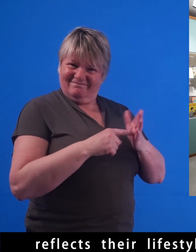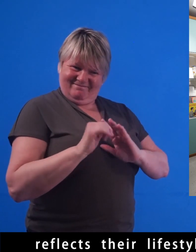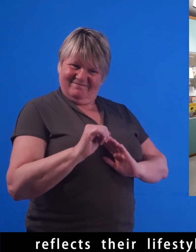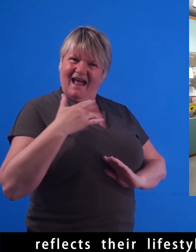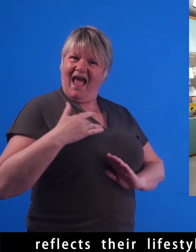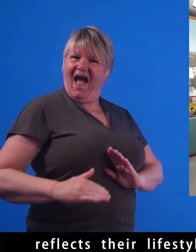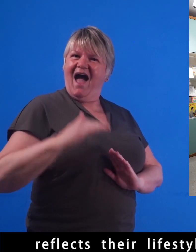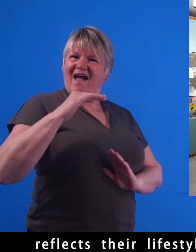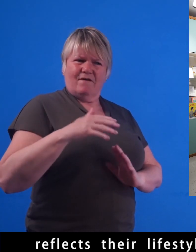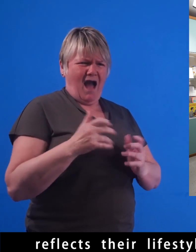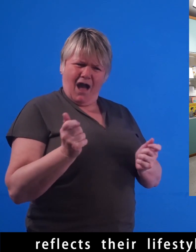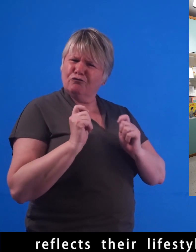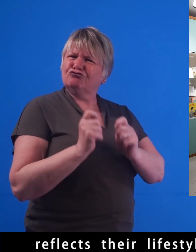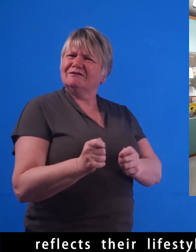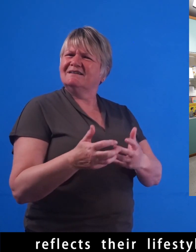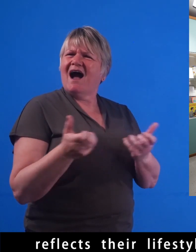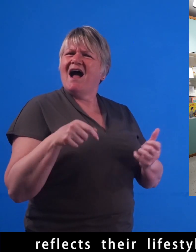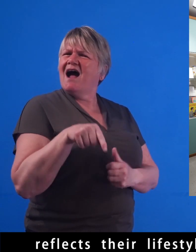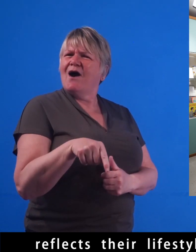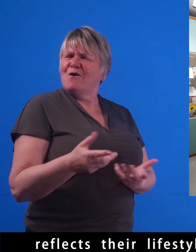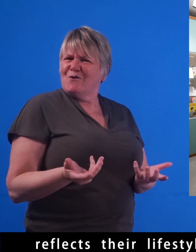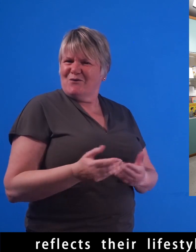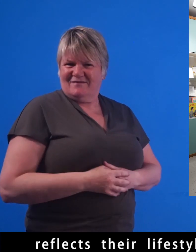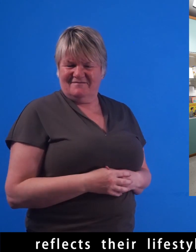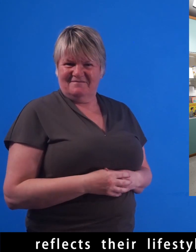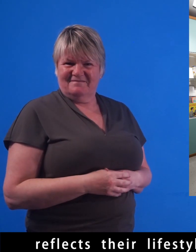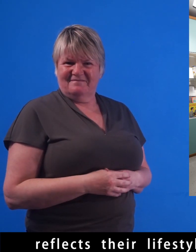their lifestyles and how they're treated.